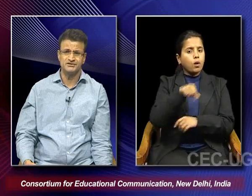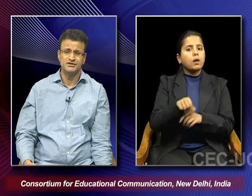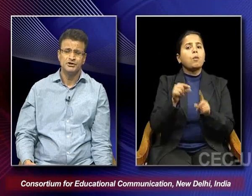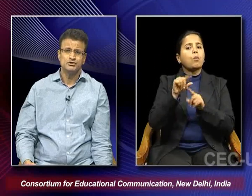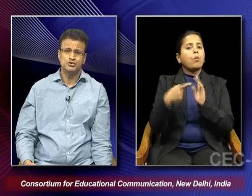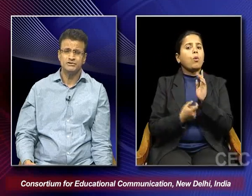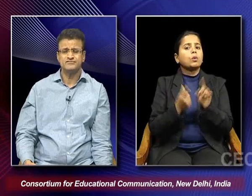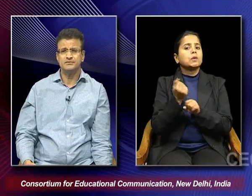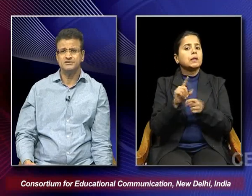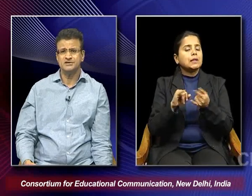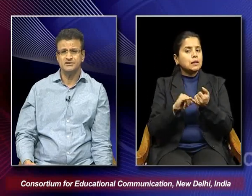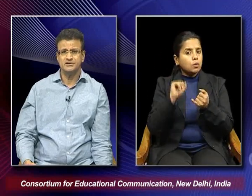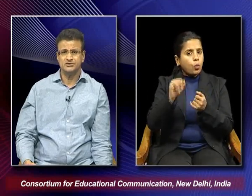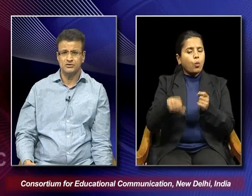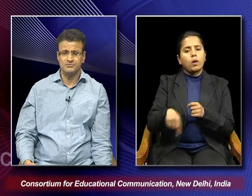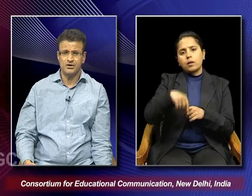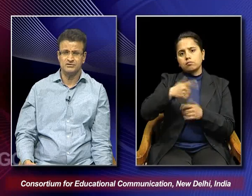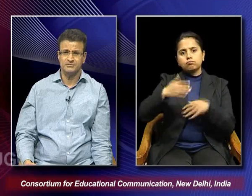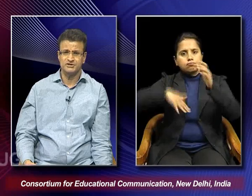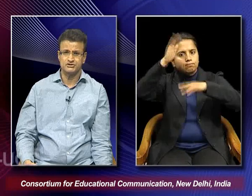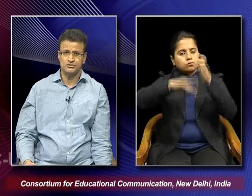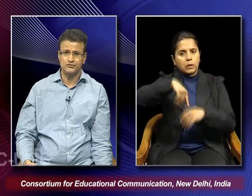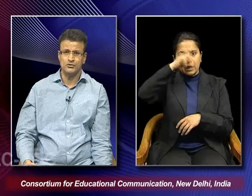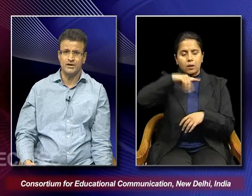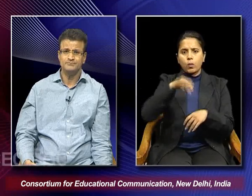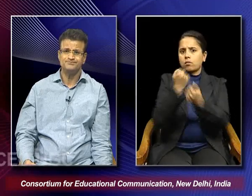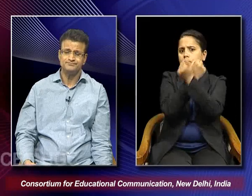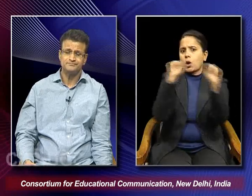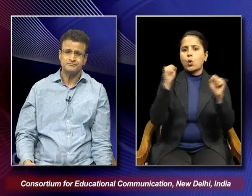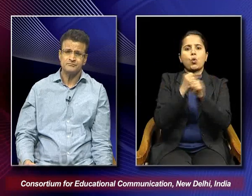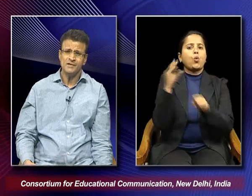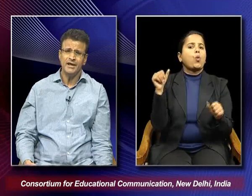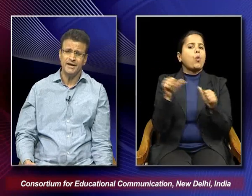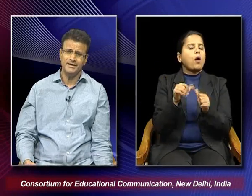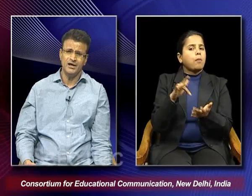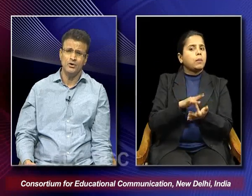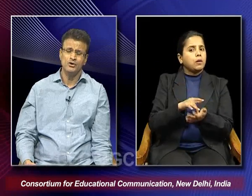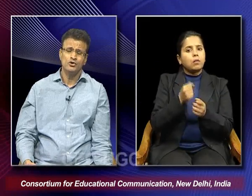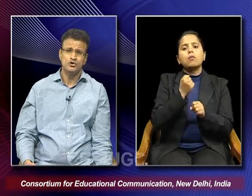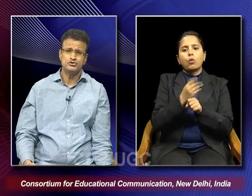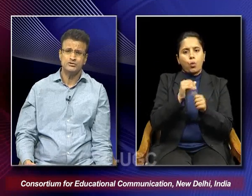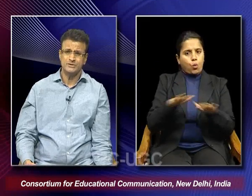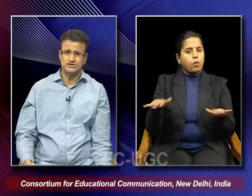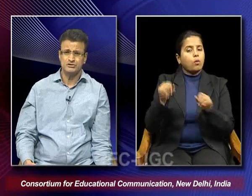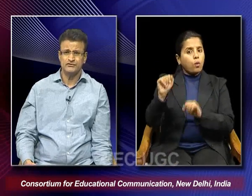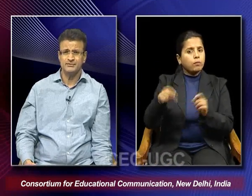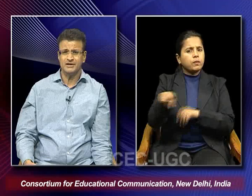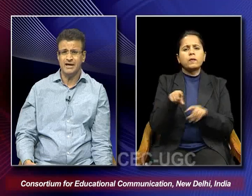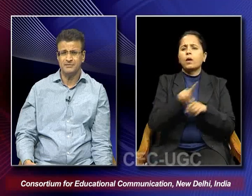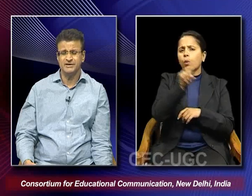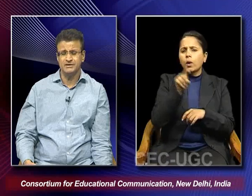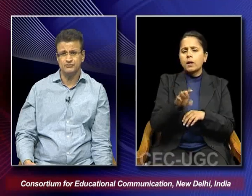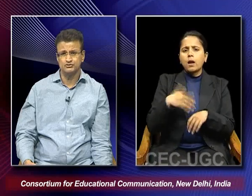buildings. So this film basically talked about the liberation of Goa, and how also the question of